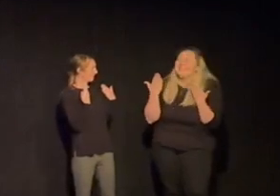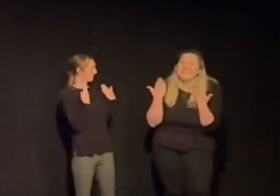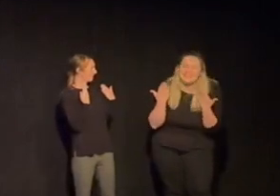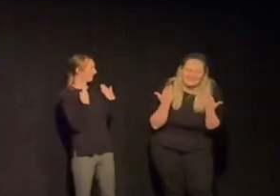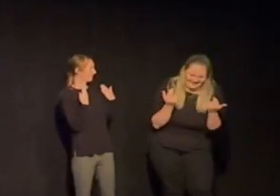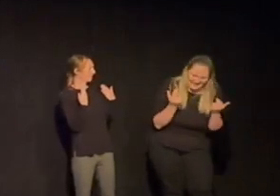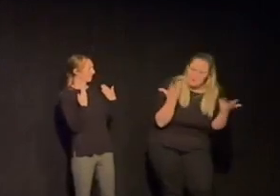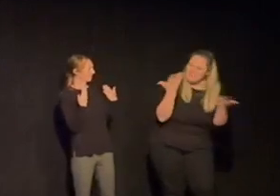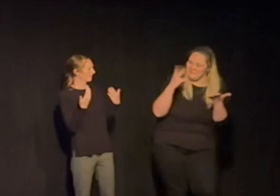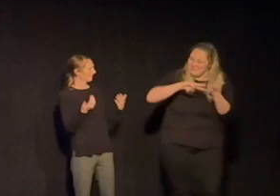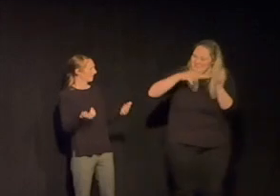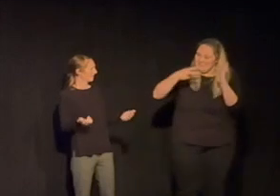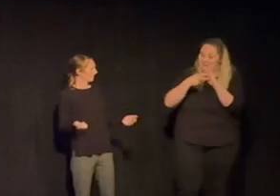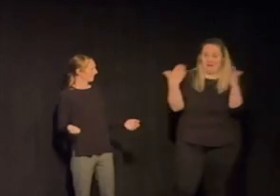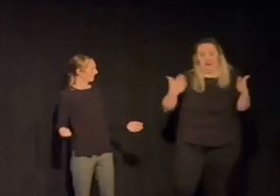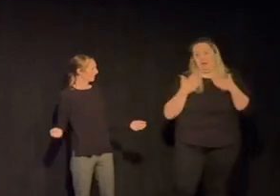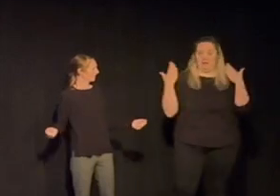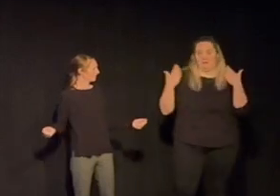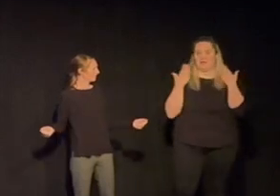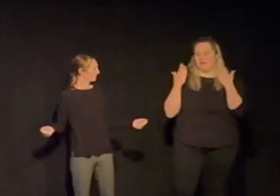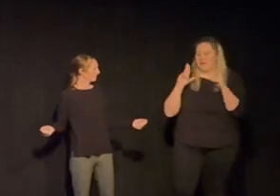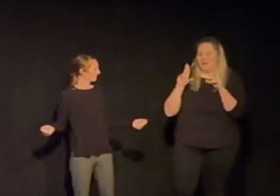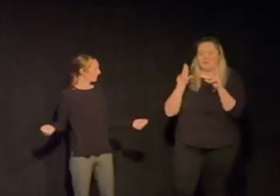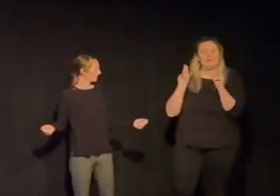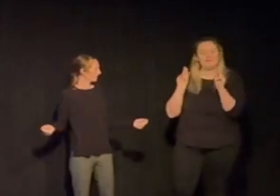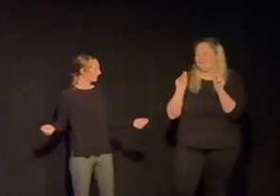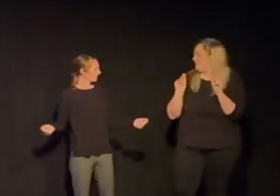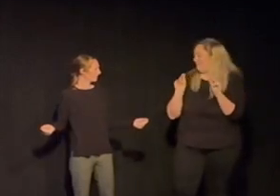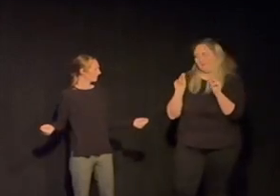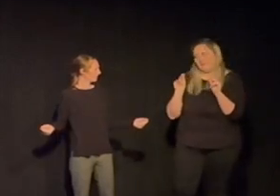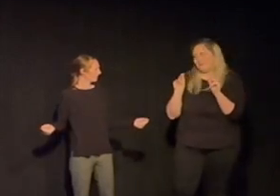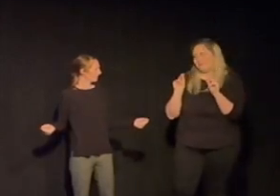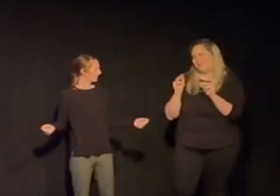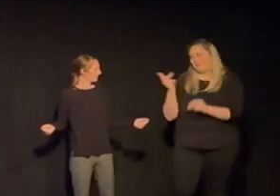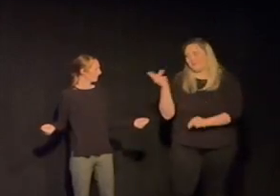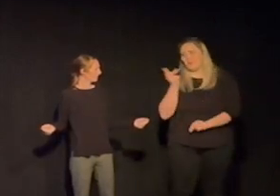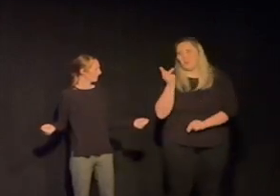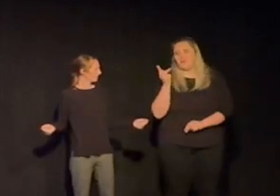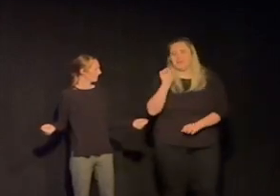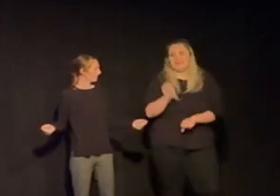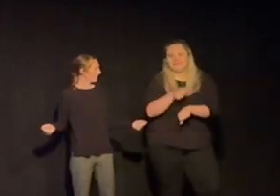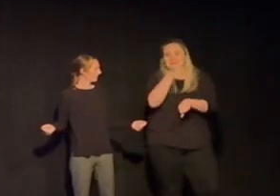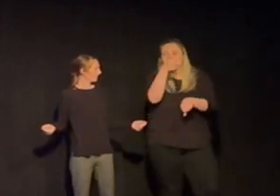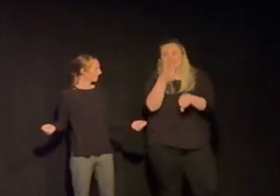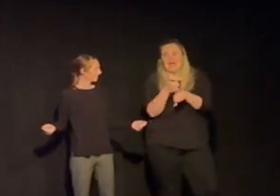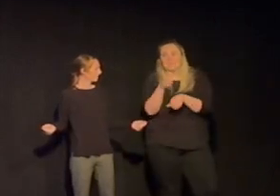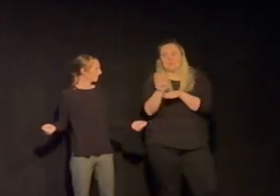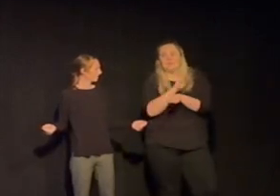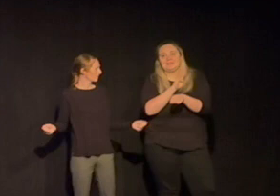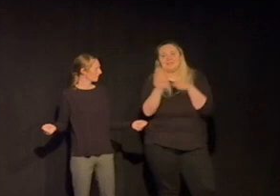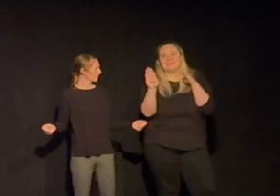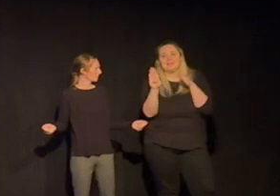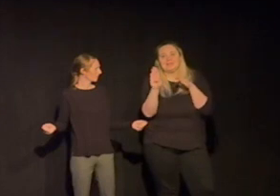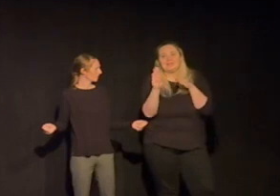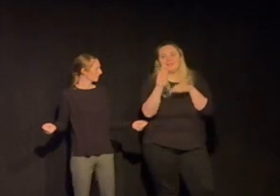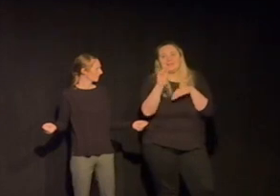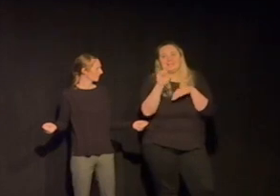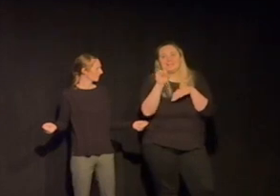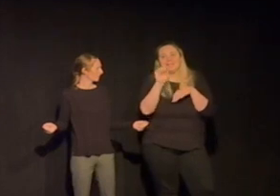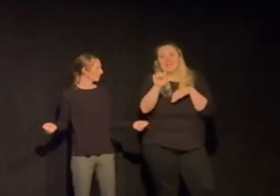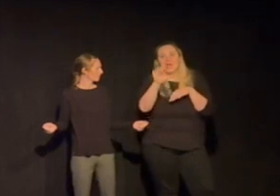Who said anything about happy? It would be a business arrangement, pure and